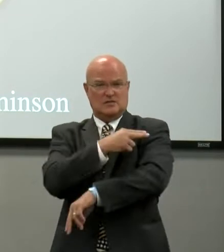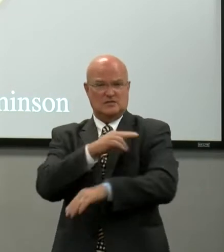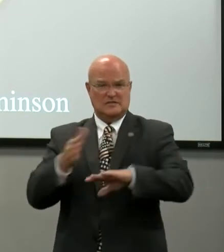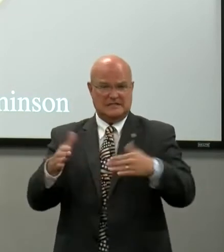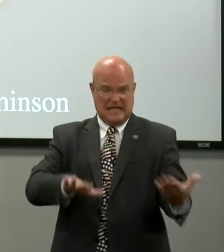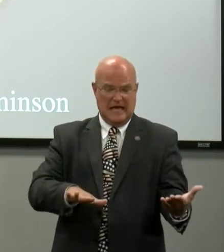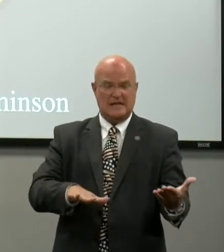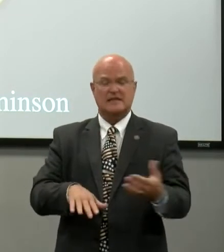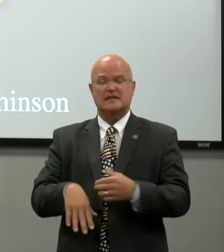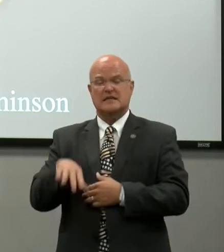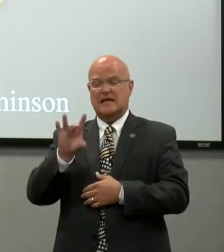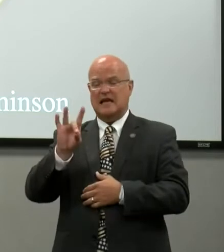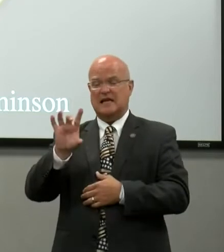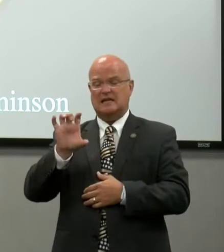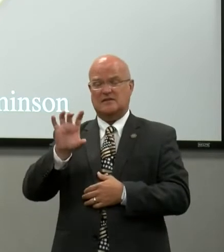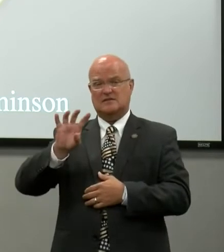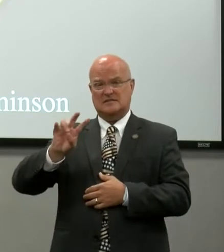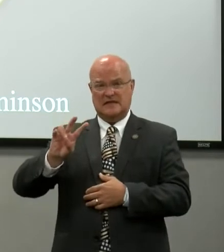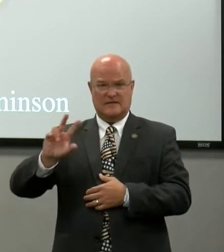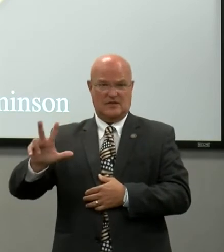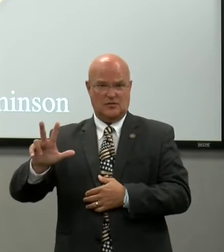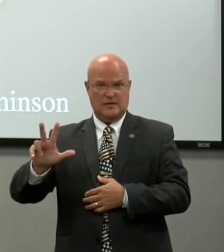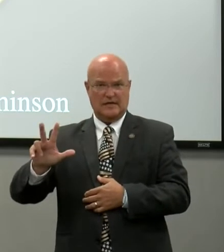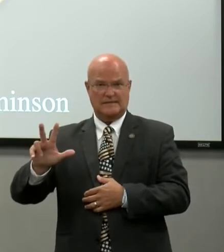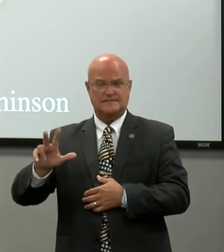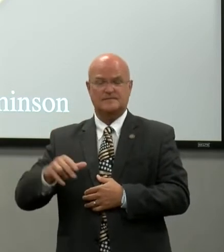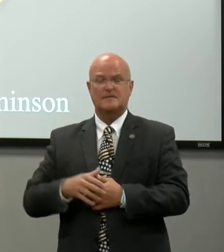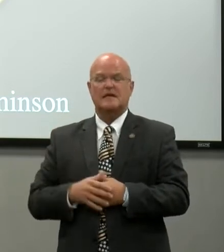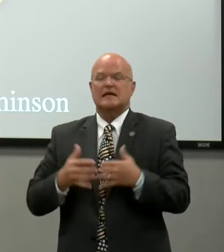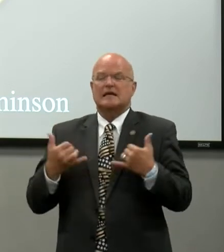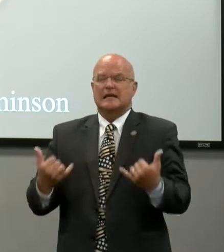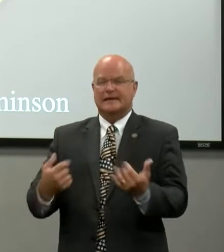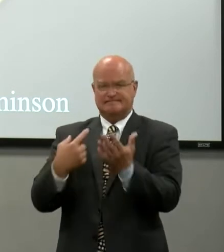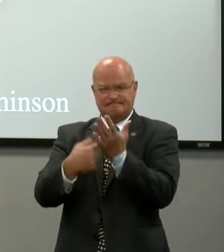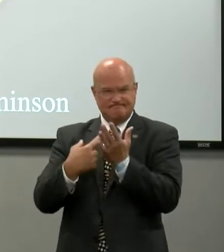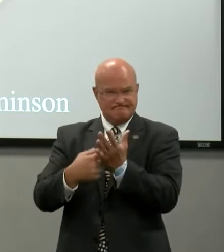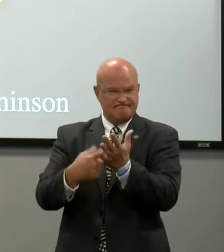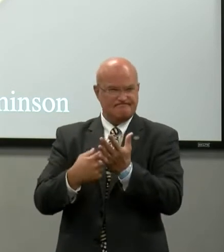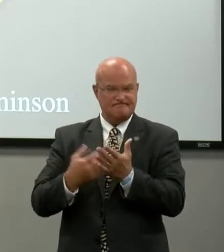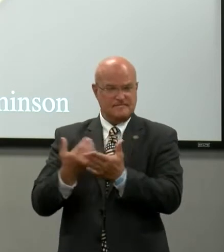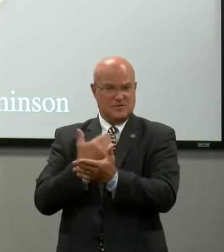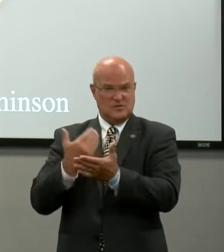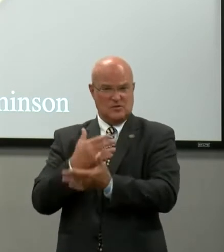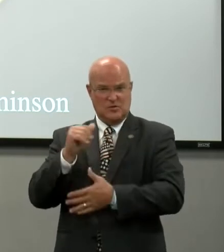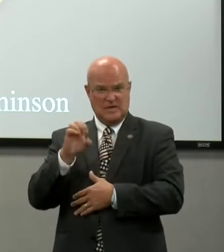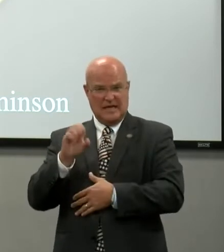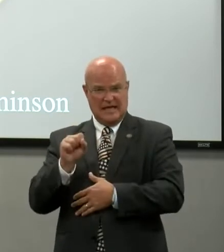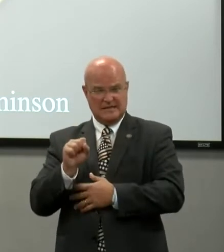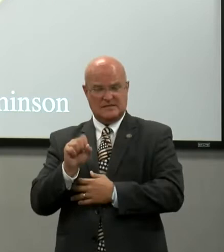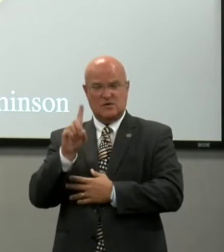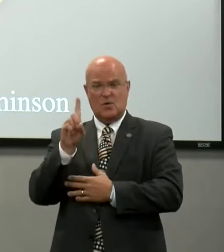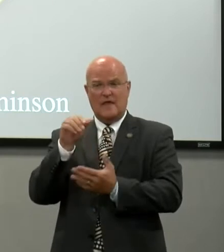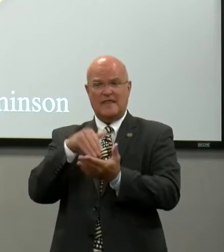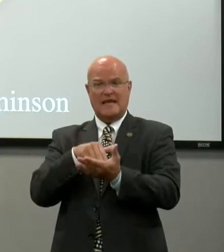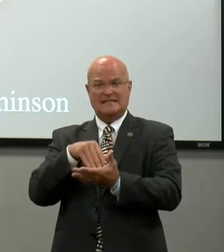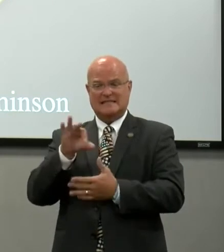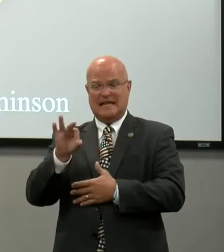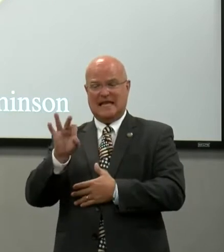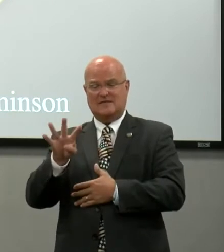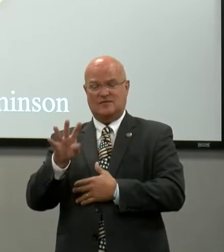brings us to 873. Let me spend just a moment on the new cases of